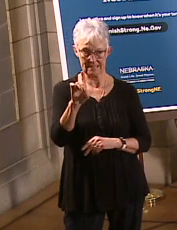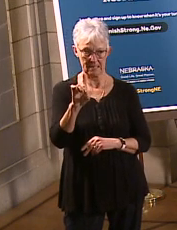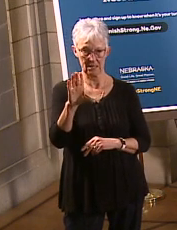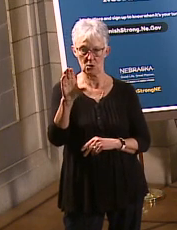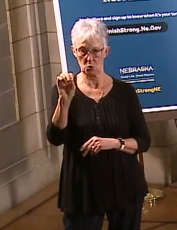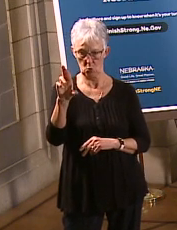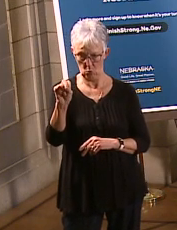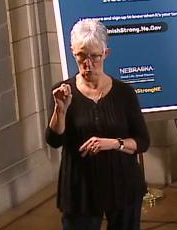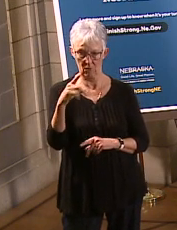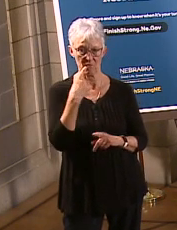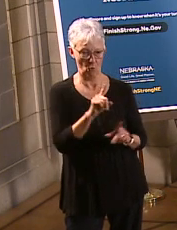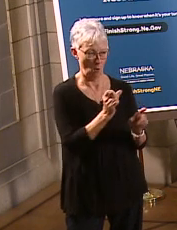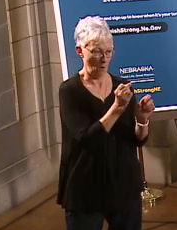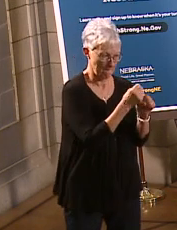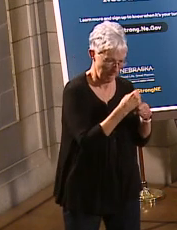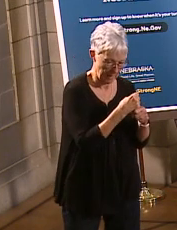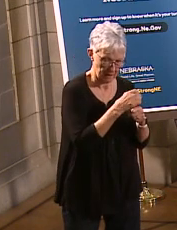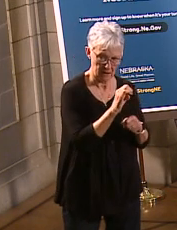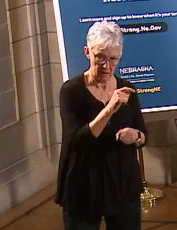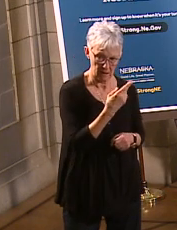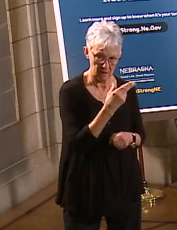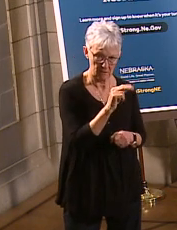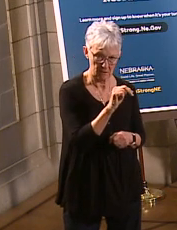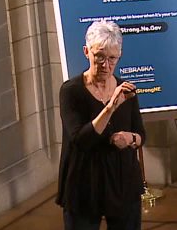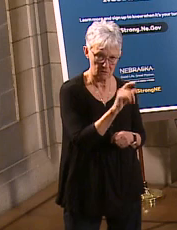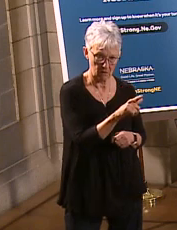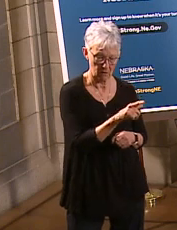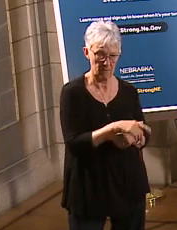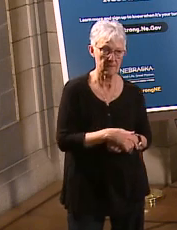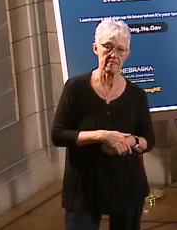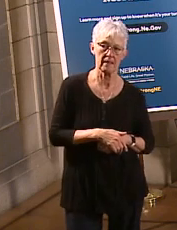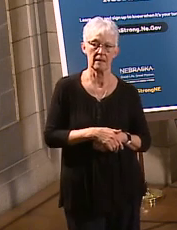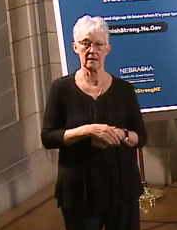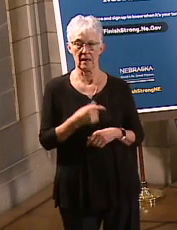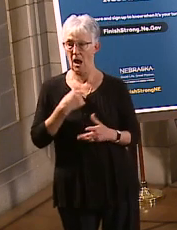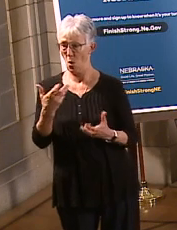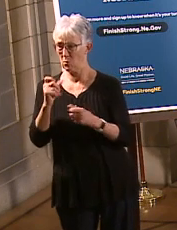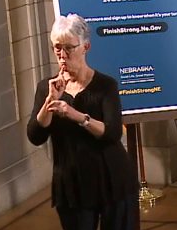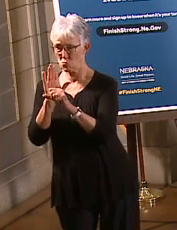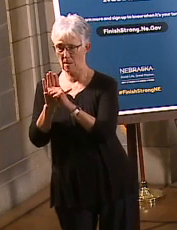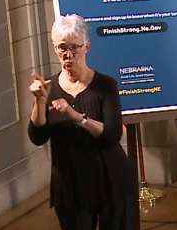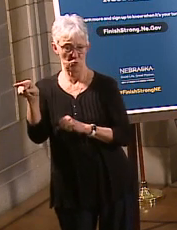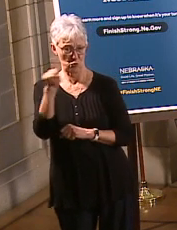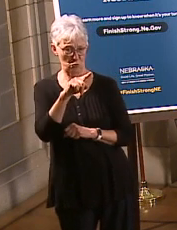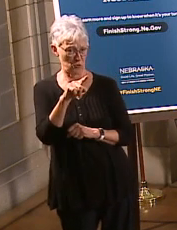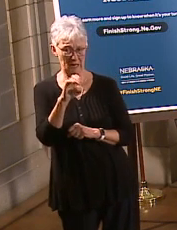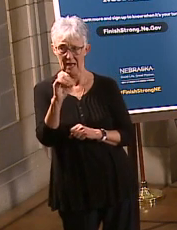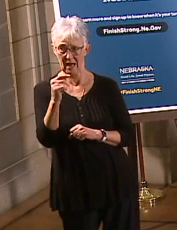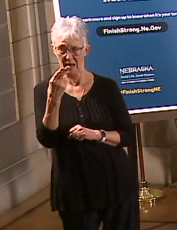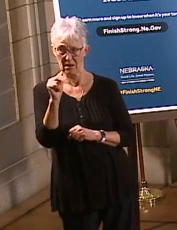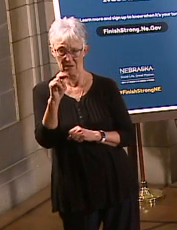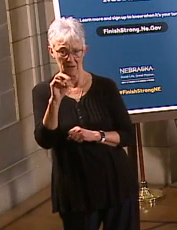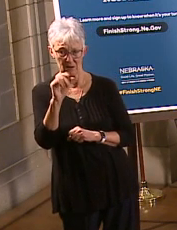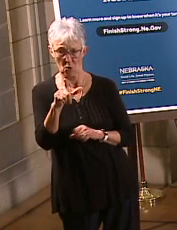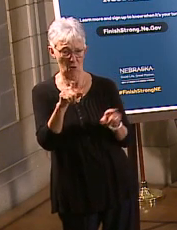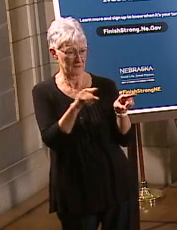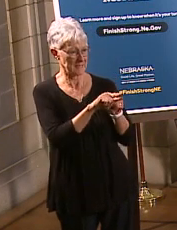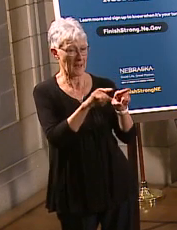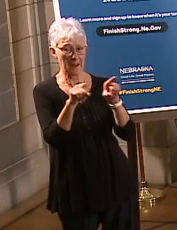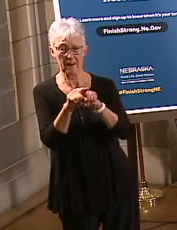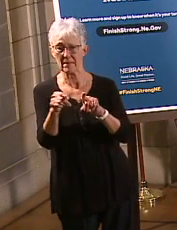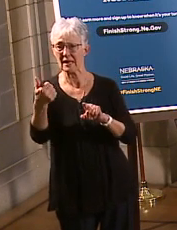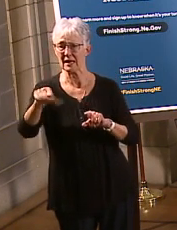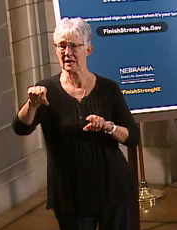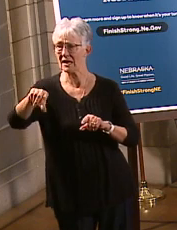produce ethanol. I want to assure everybody that the ethanol is just like any ethanol at any other ethanol plant. And